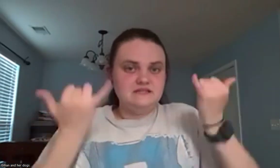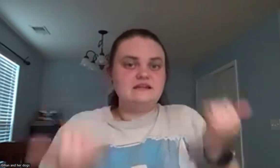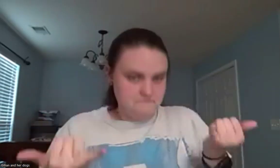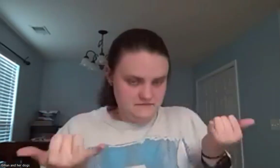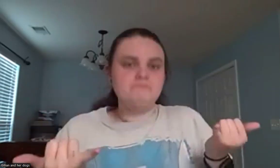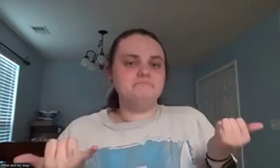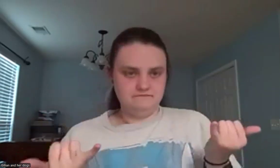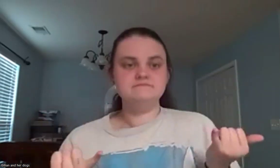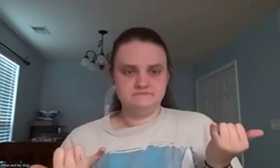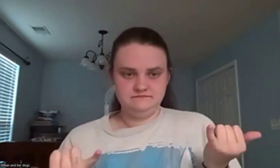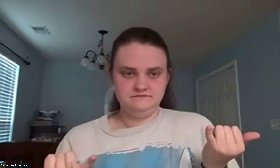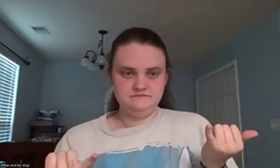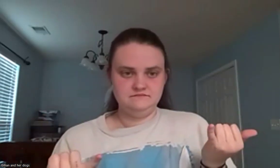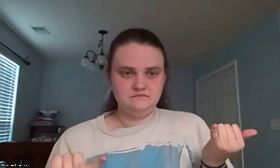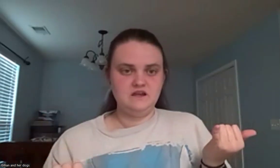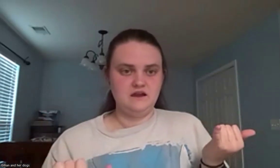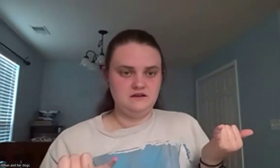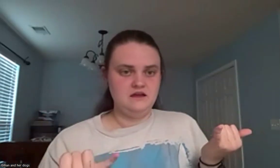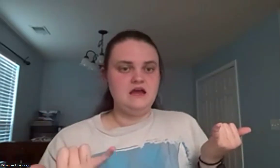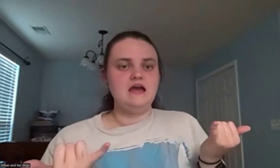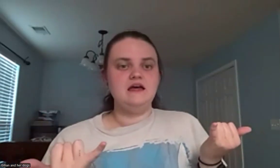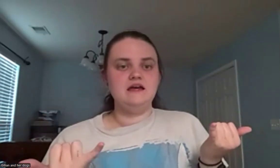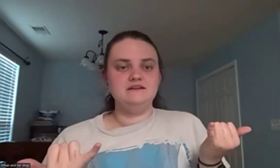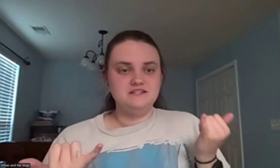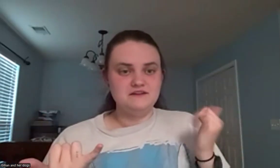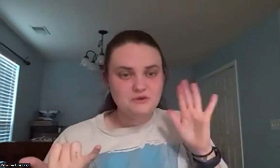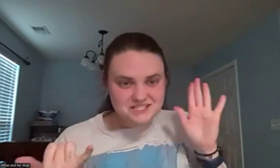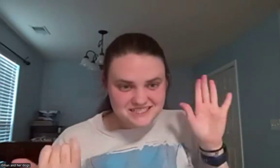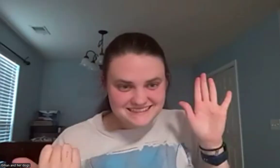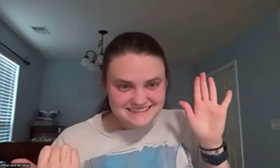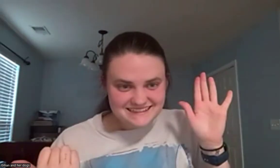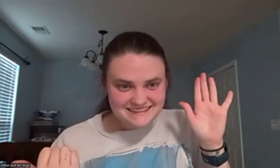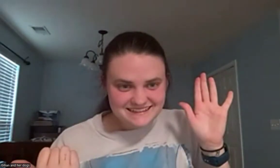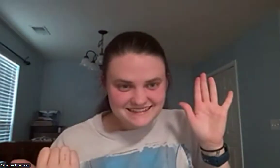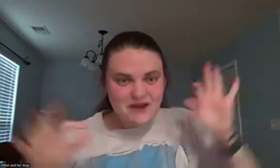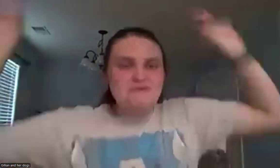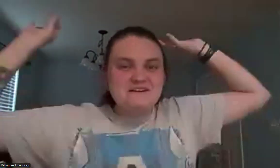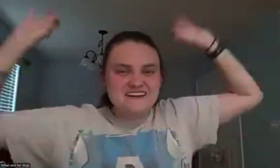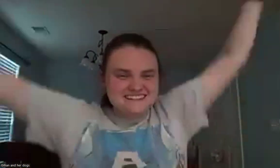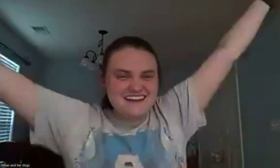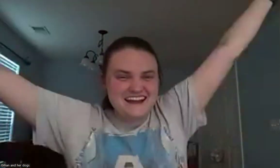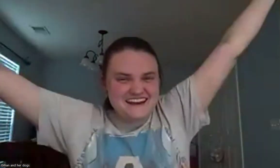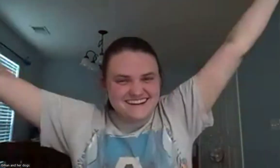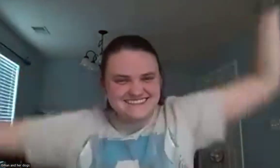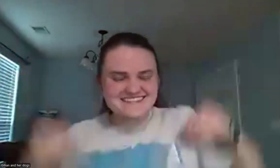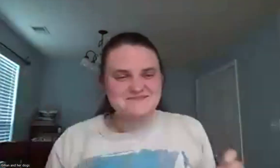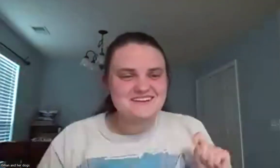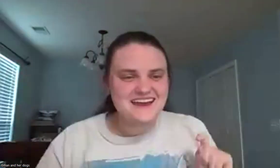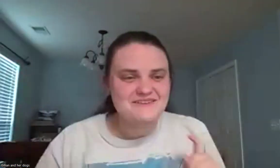Today. Yep. Okay. And you have a question? Perfect. Okay, I got it right this time. Okay, what's